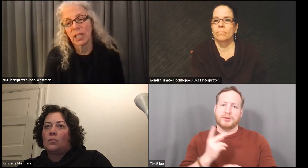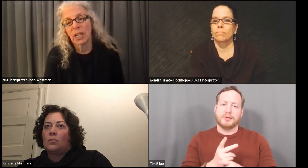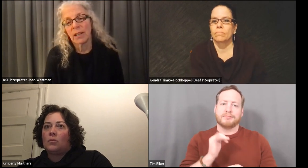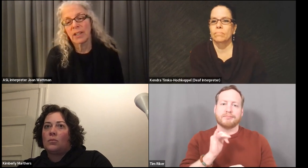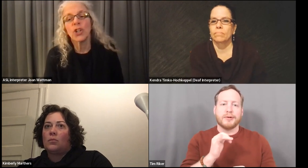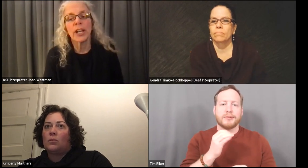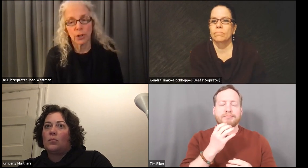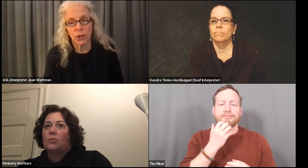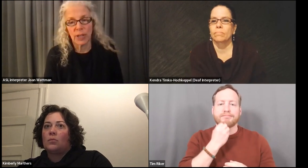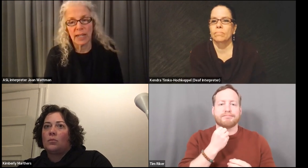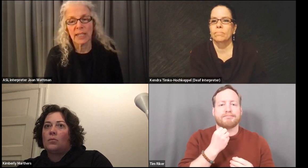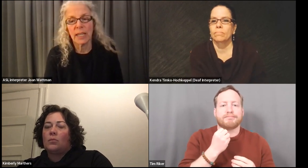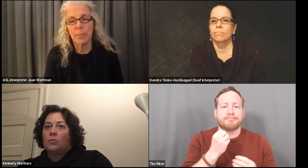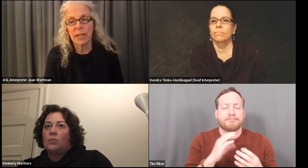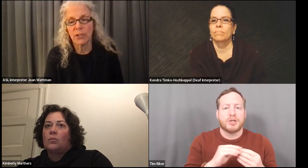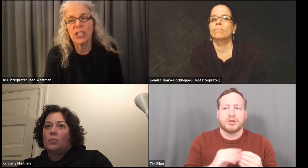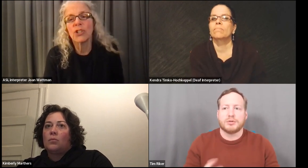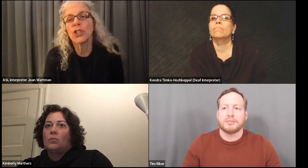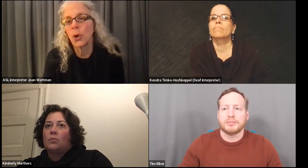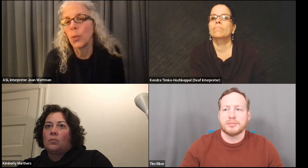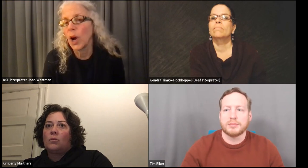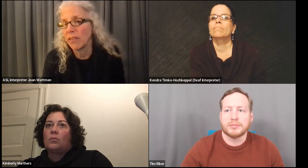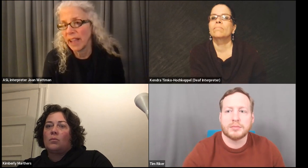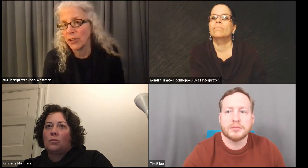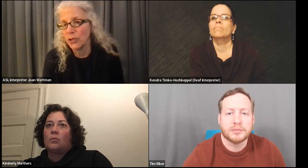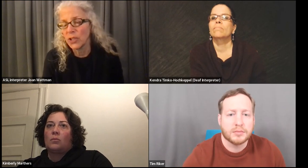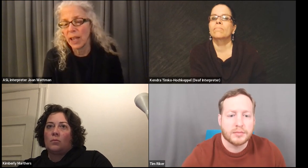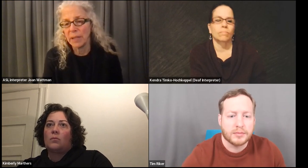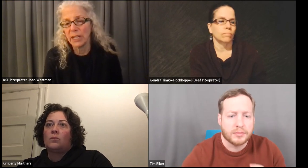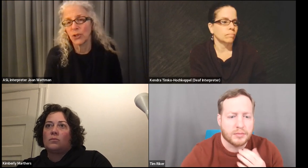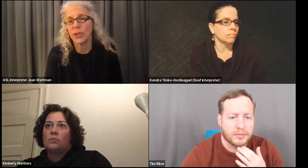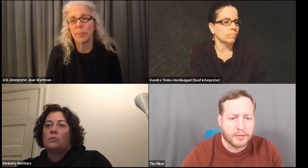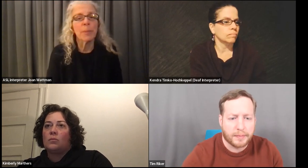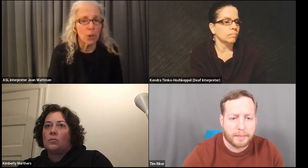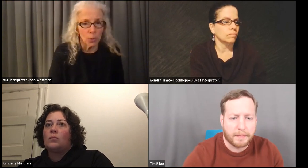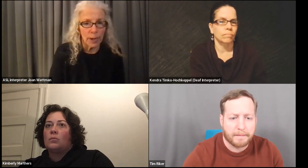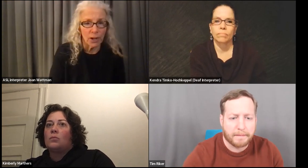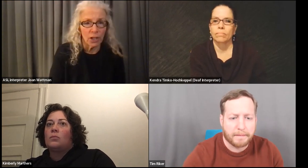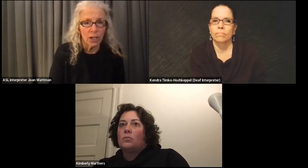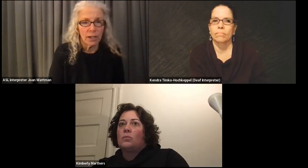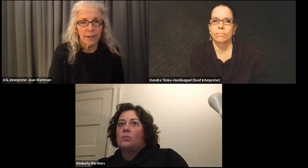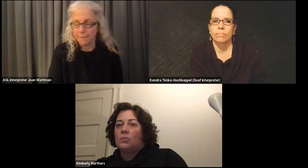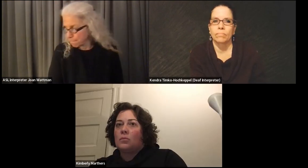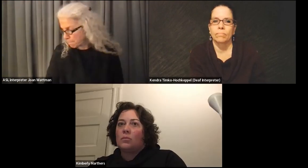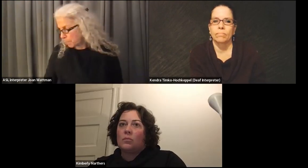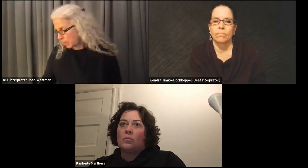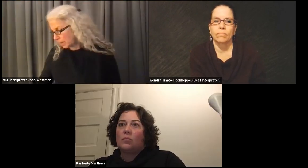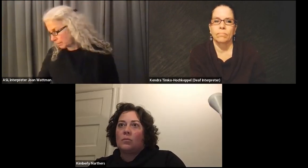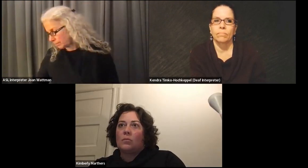commission. The chair could do that to keep it, just to show our values and make sure that people are aware.